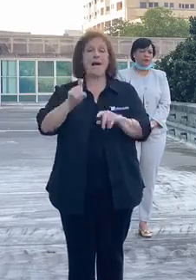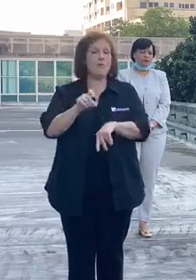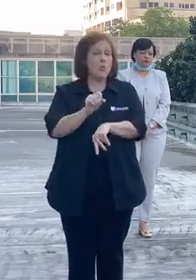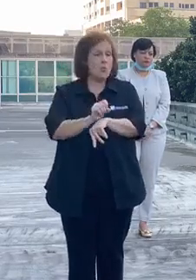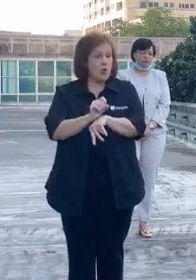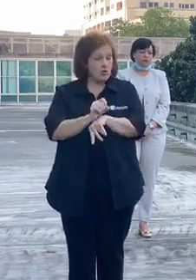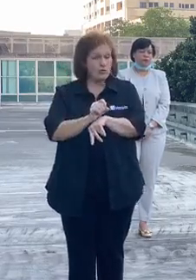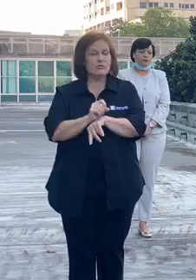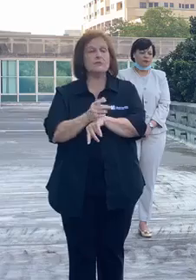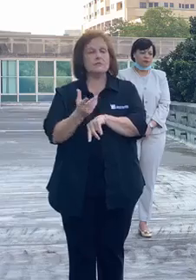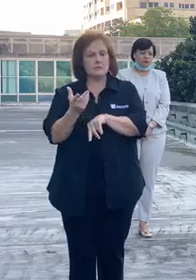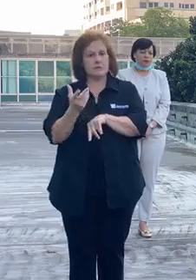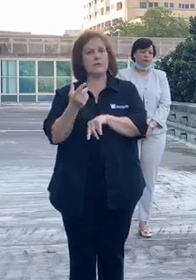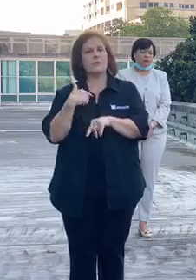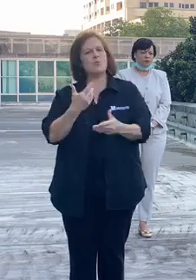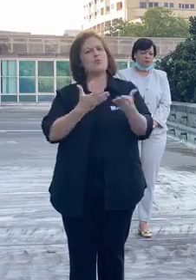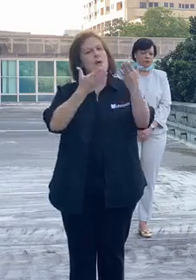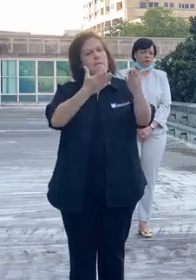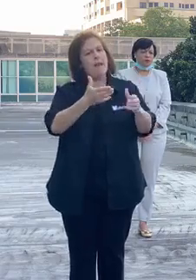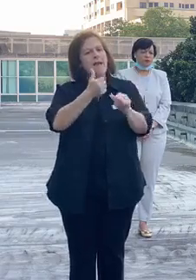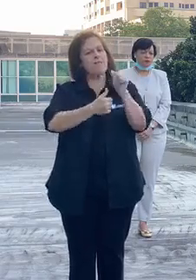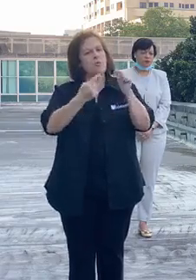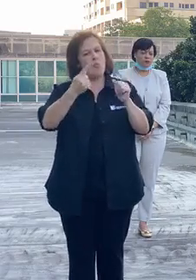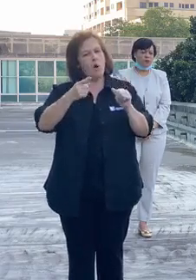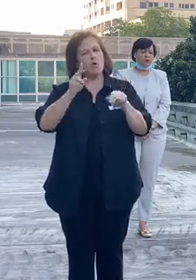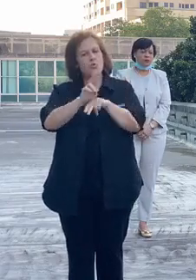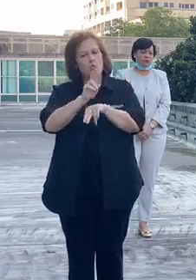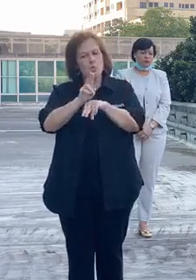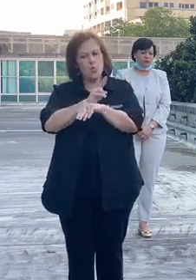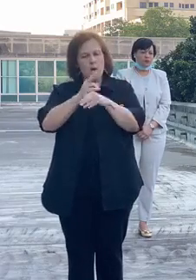continue. We recommended that everyone should wear